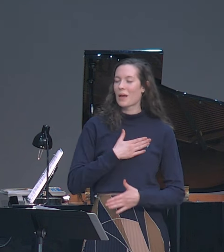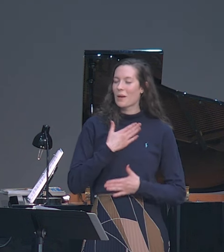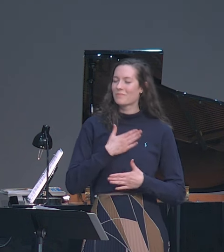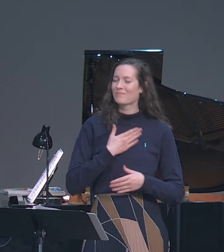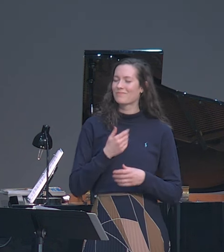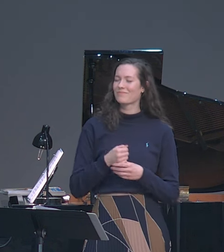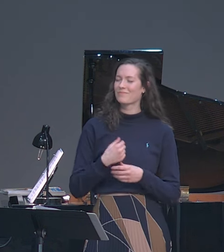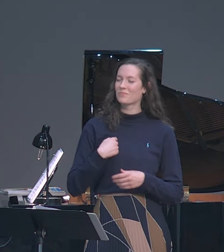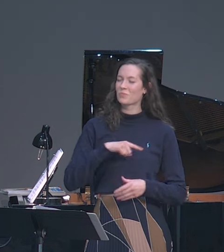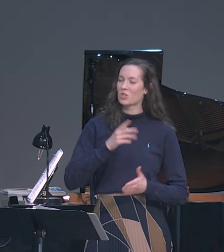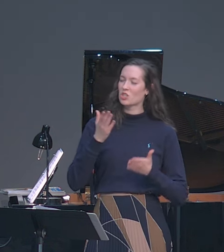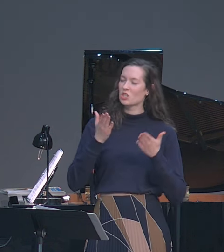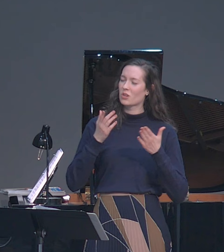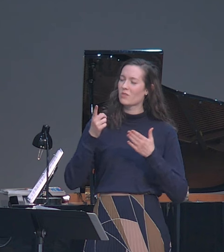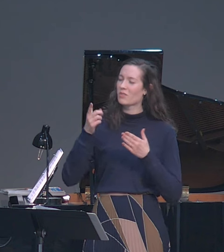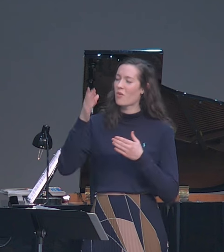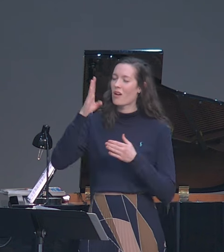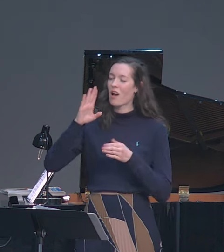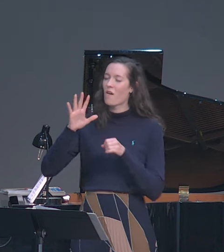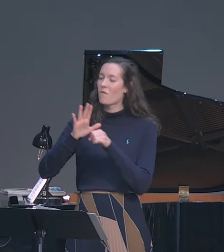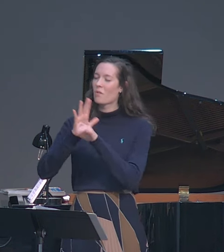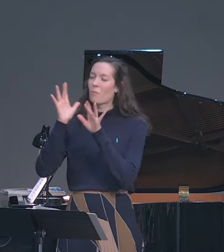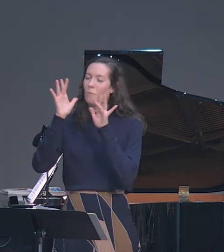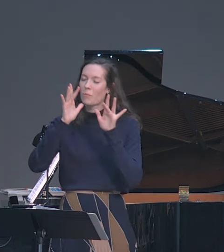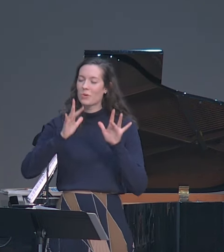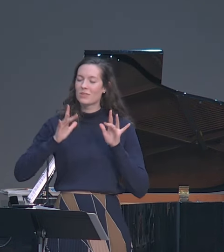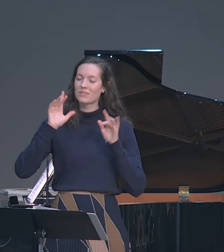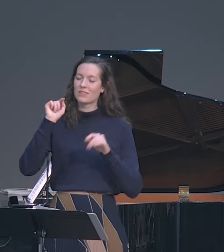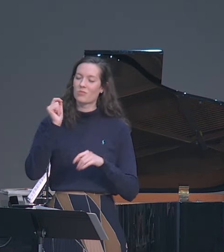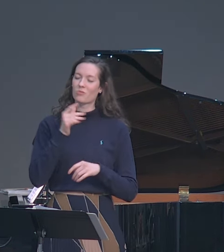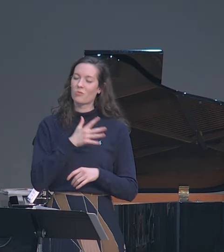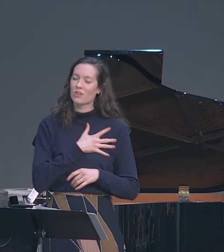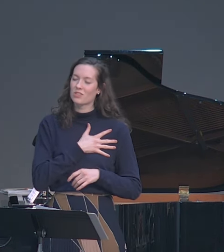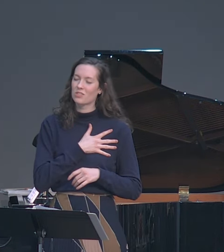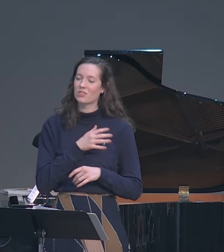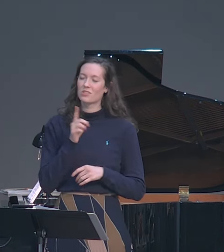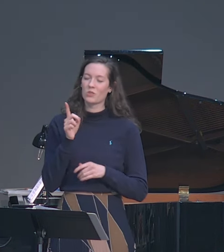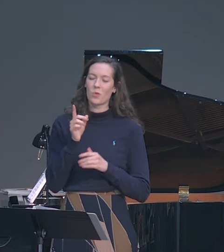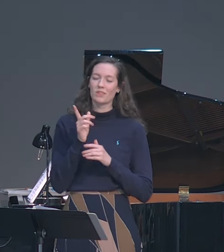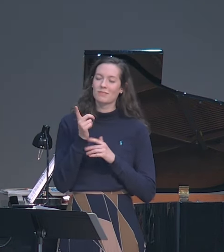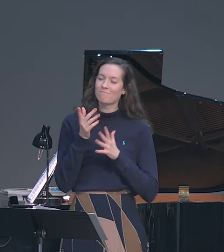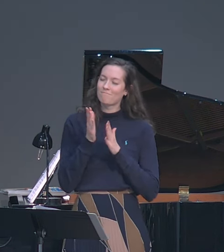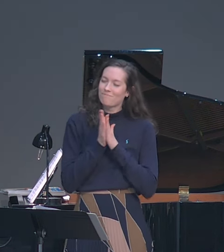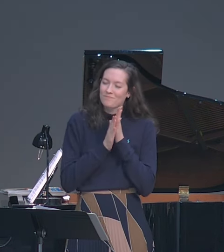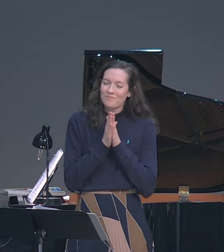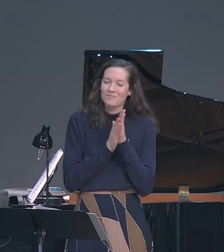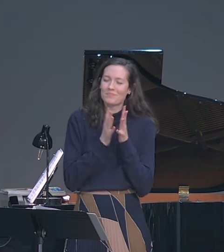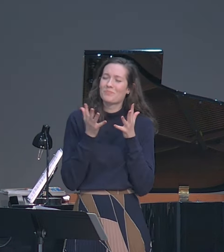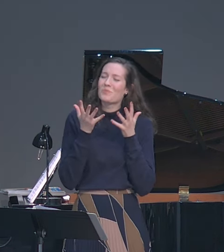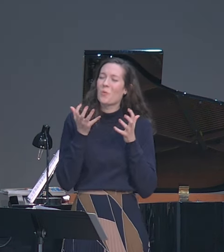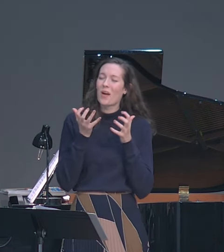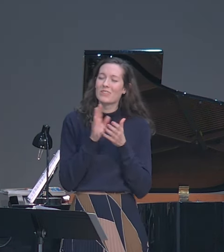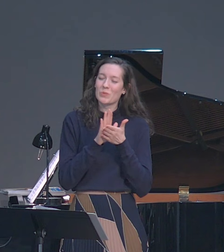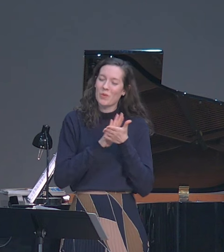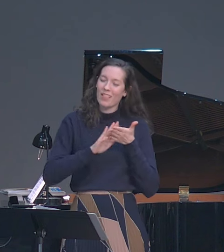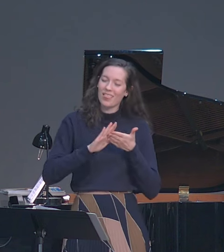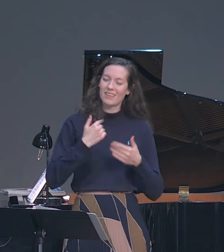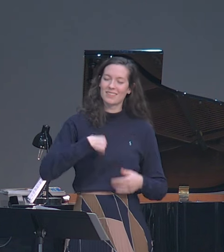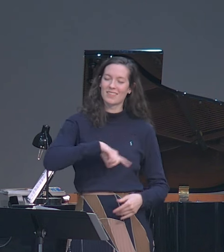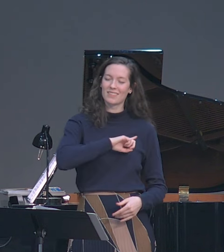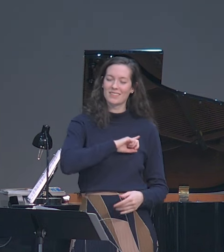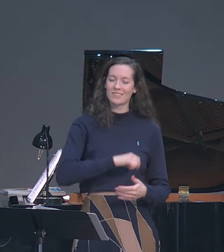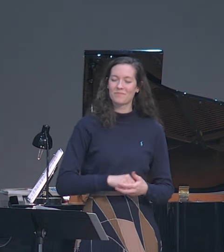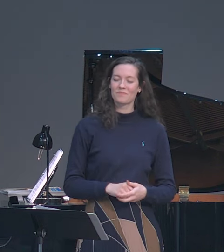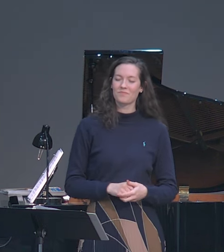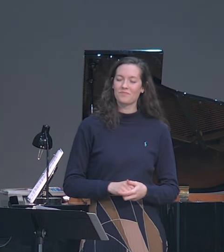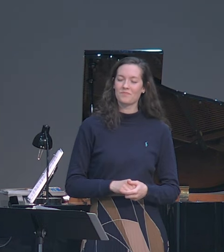serve a merciful and gracious God who is eager, willing to cleanse us. We thank you for